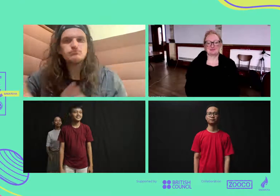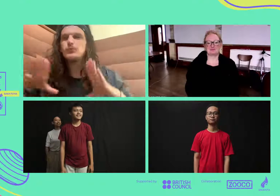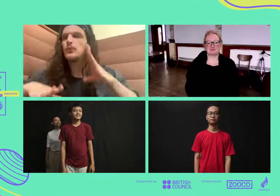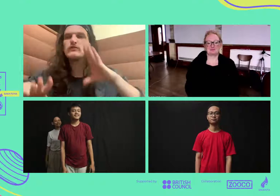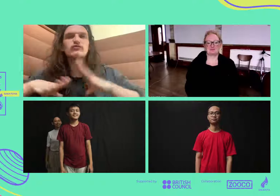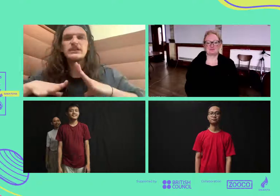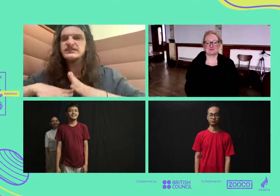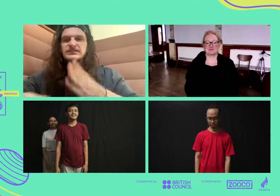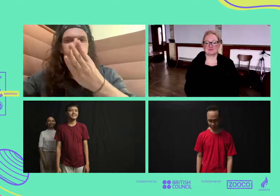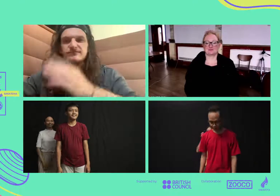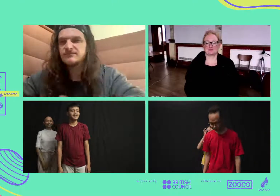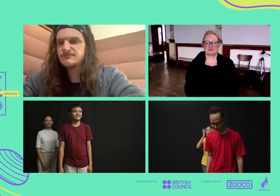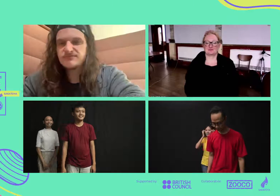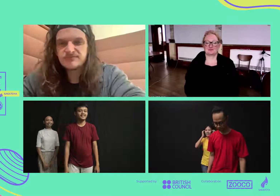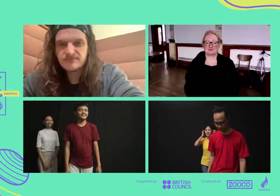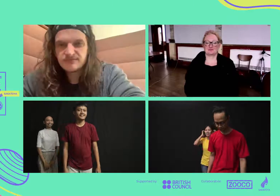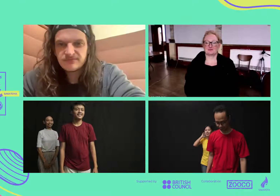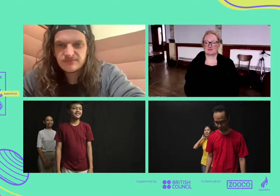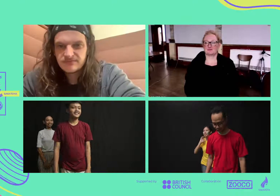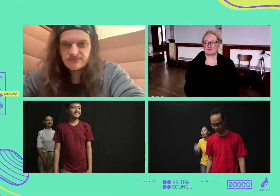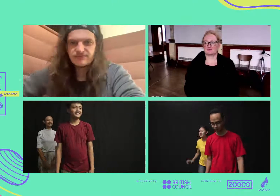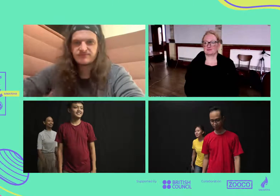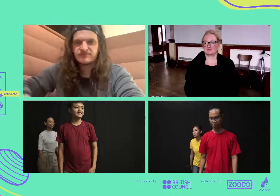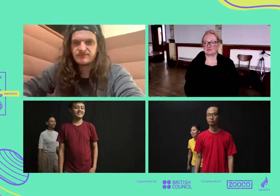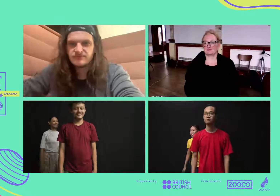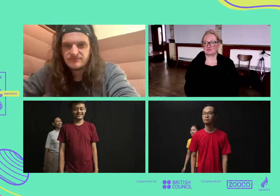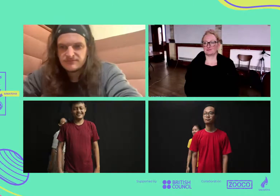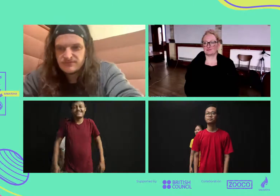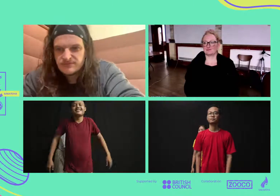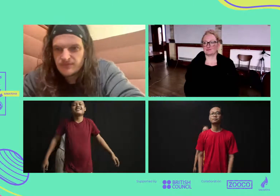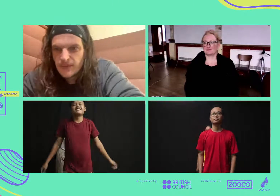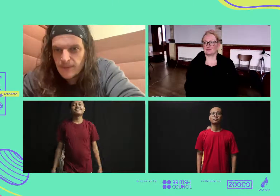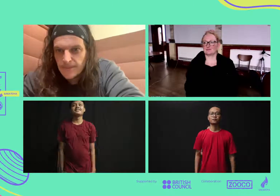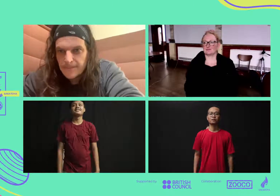Okay, so let's see the other 2. And just when you're ready.